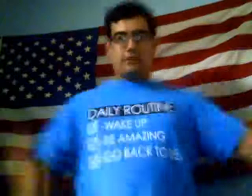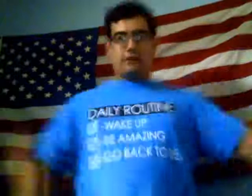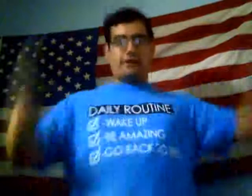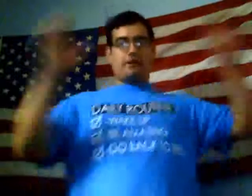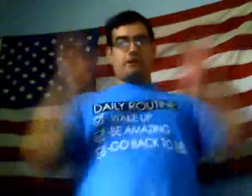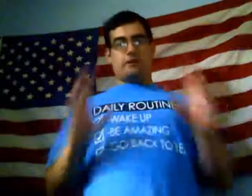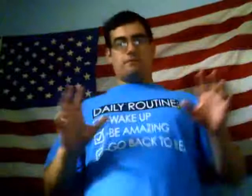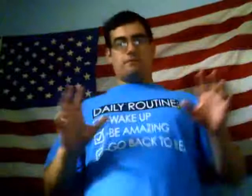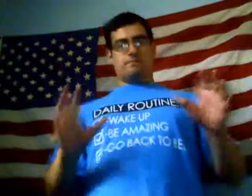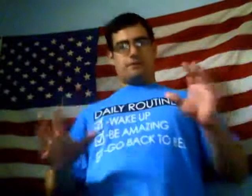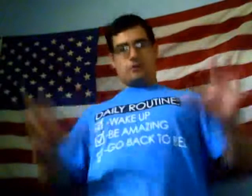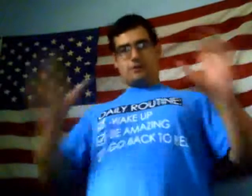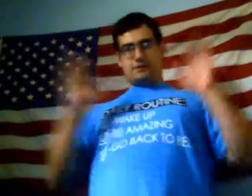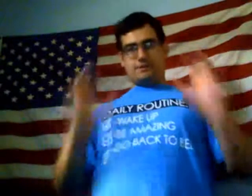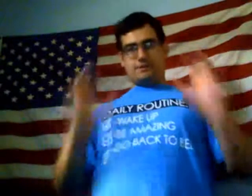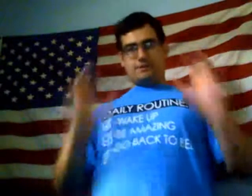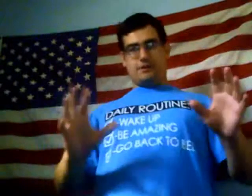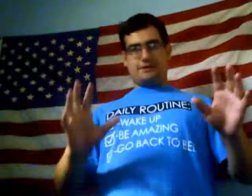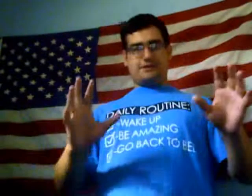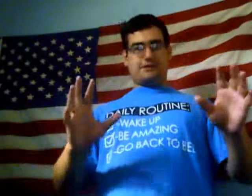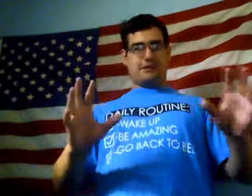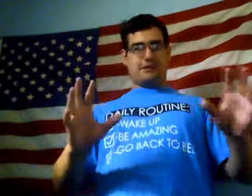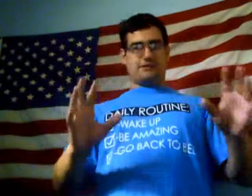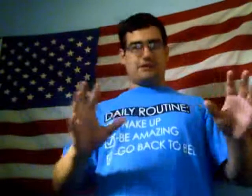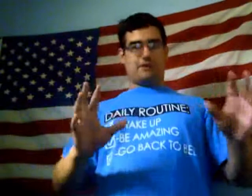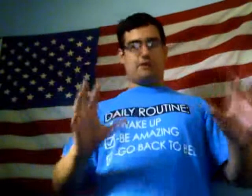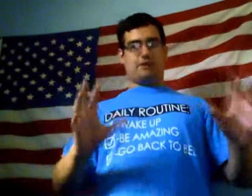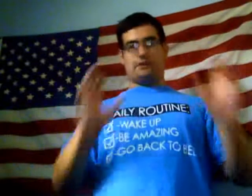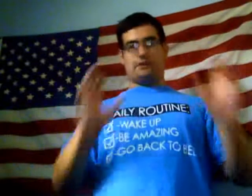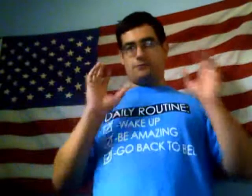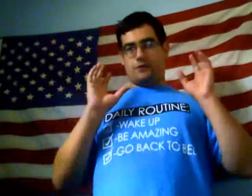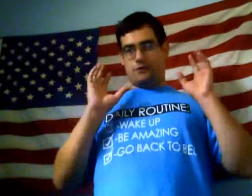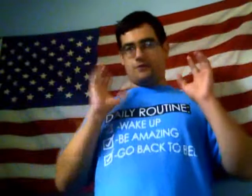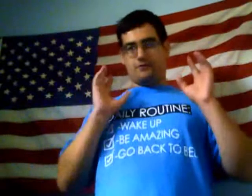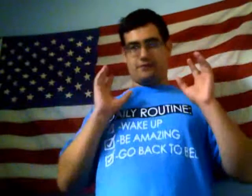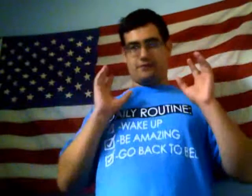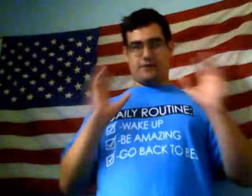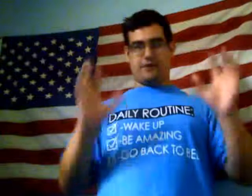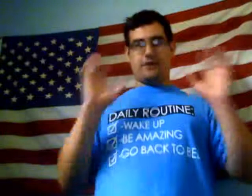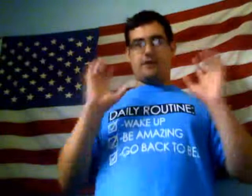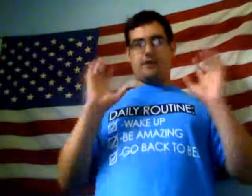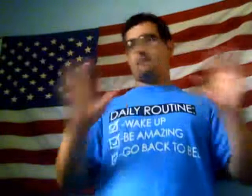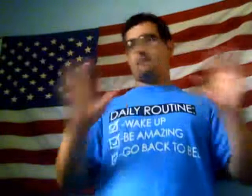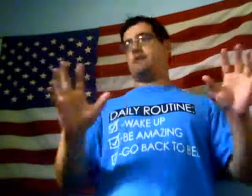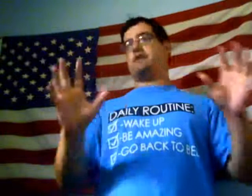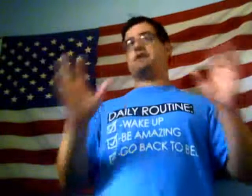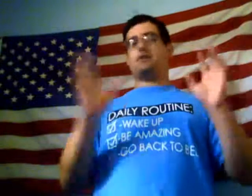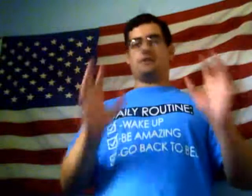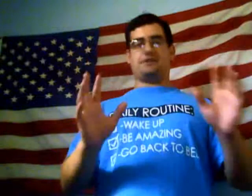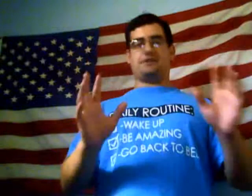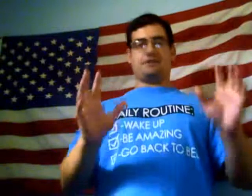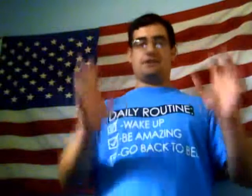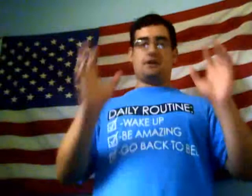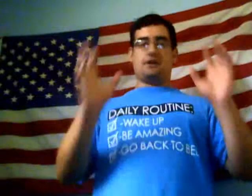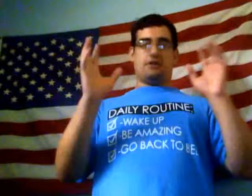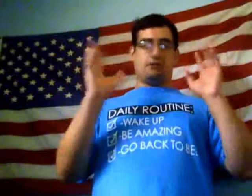Okay. For this week's history topic, I'm going to go over something very, very crazy. The